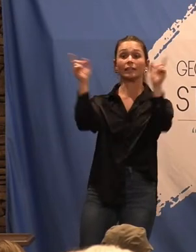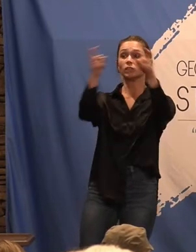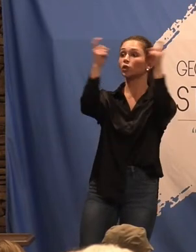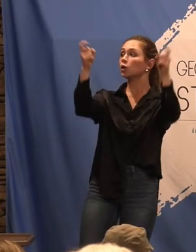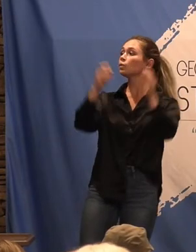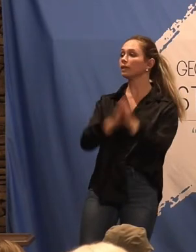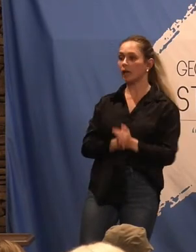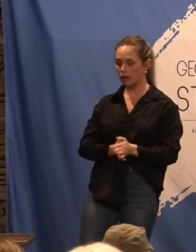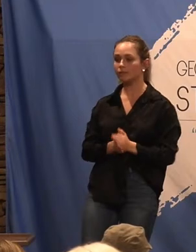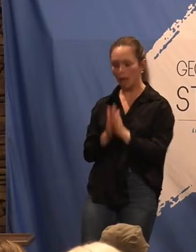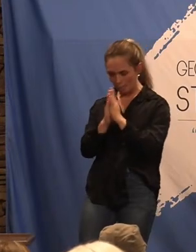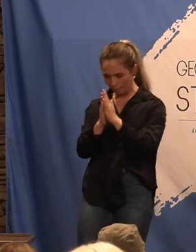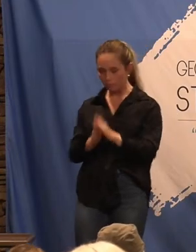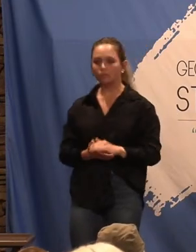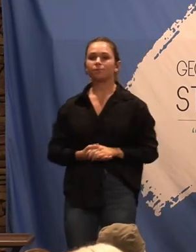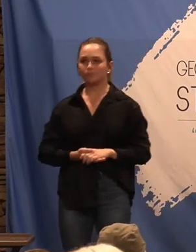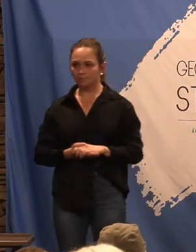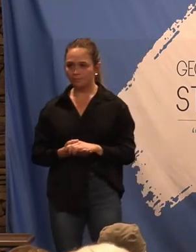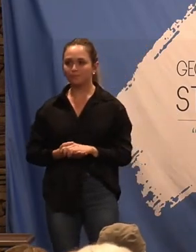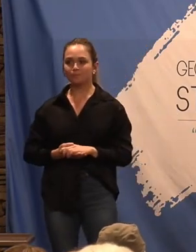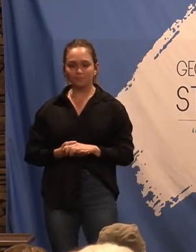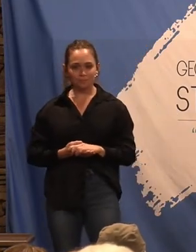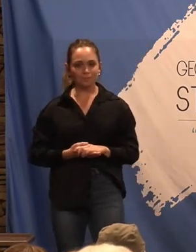Hallelujah. Yes, amen. Amen.